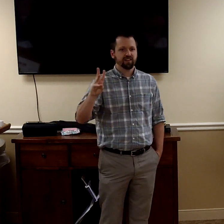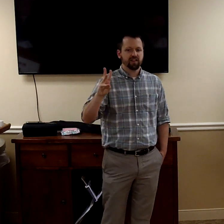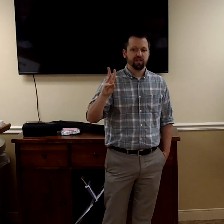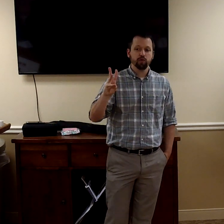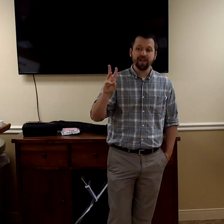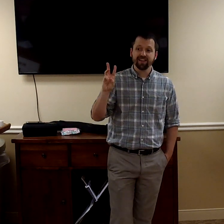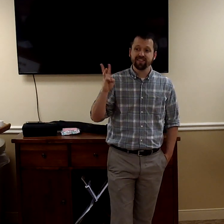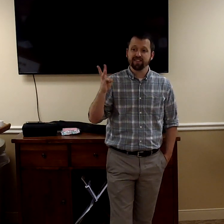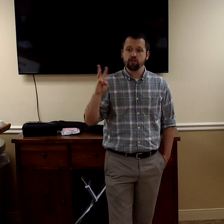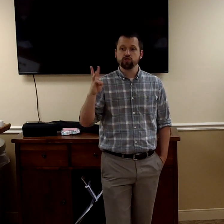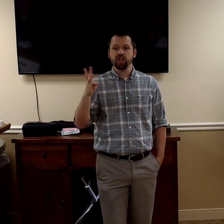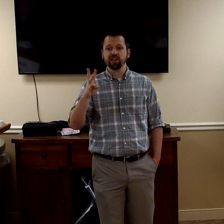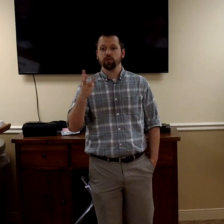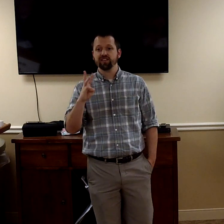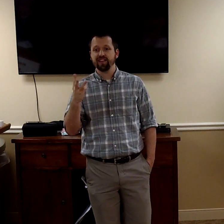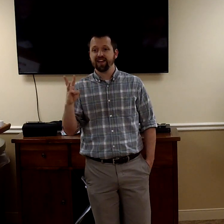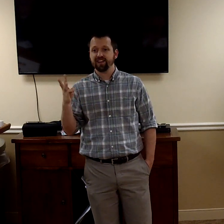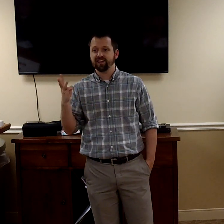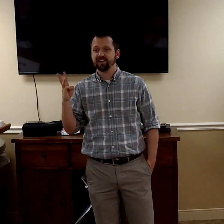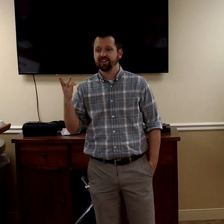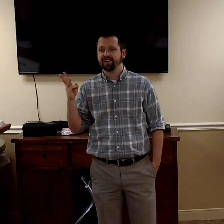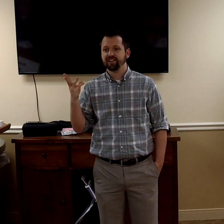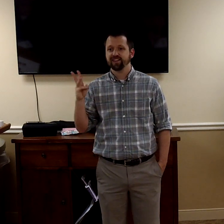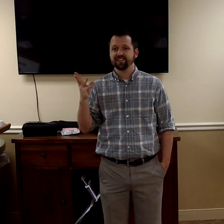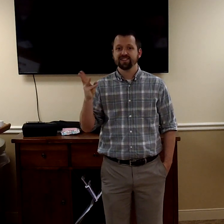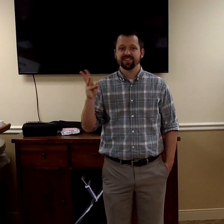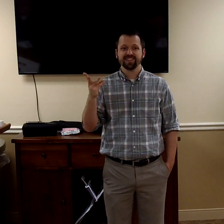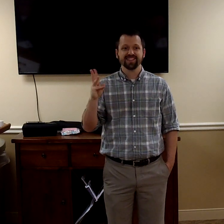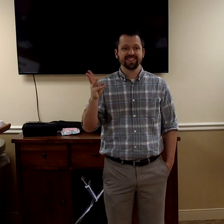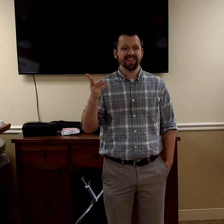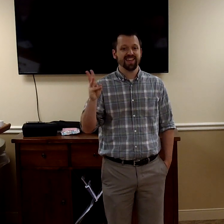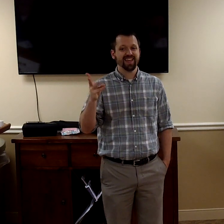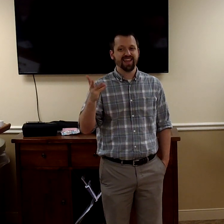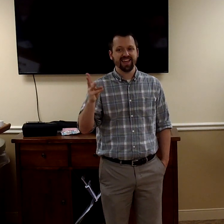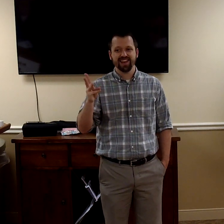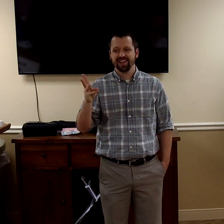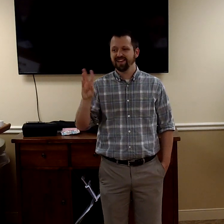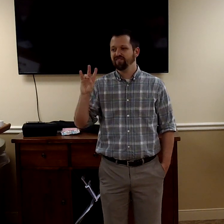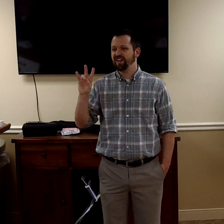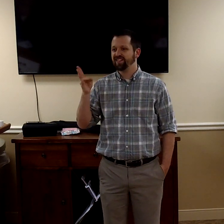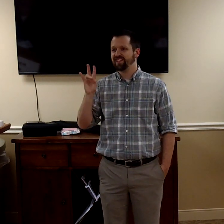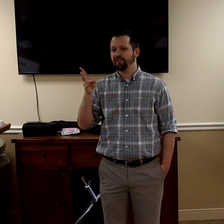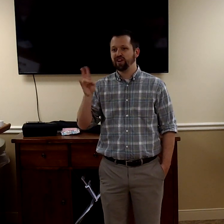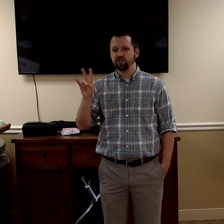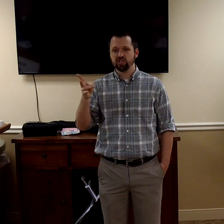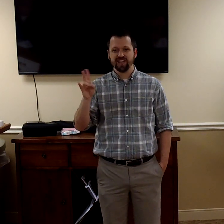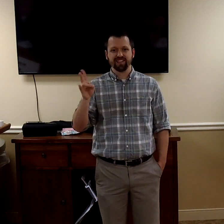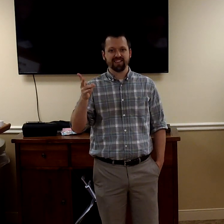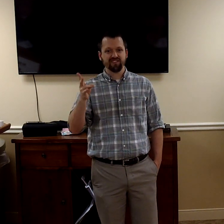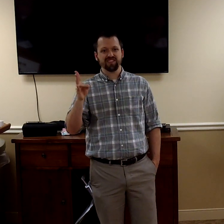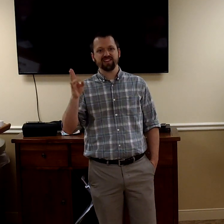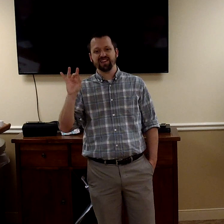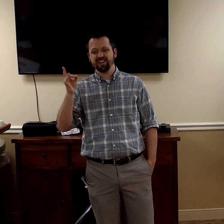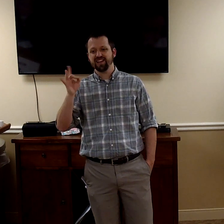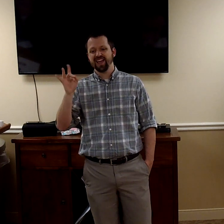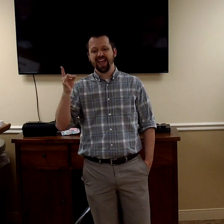If you make a 6 and you shake it, what is that? 16. Oh, 16. Make a 7 and you shake it, 17.